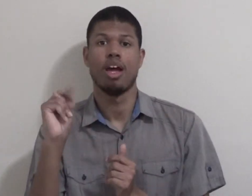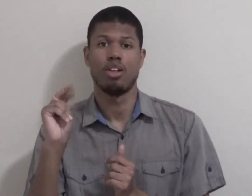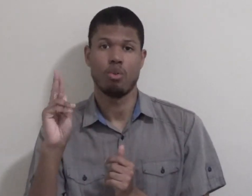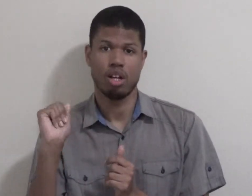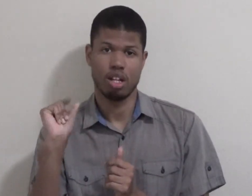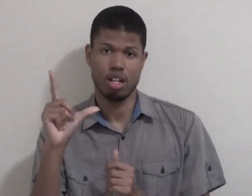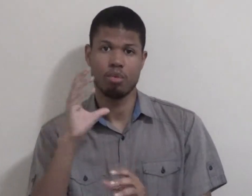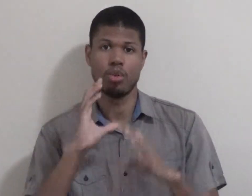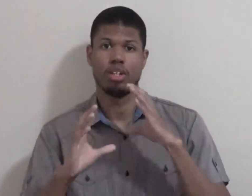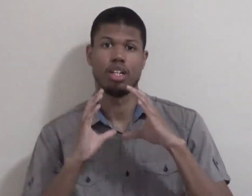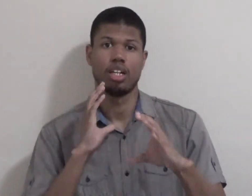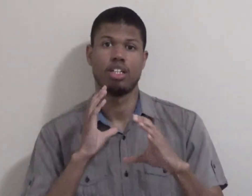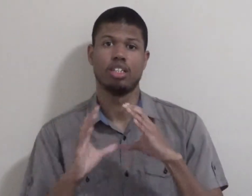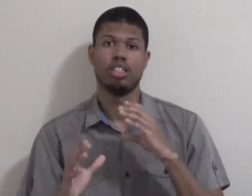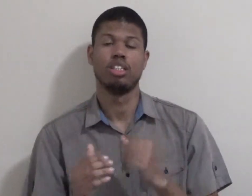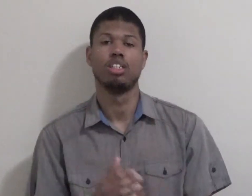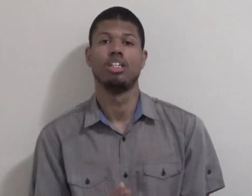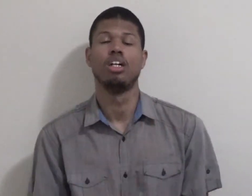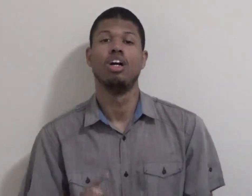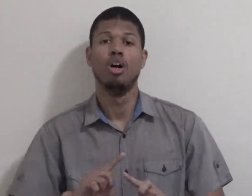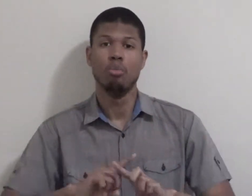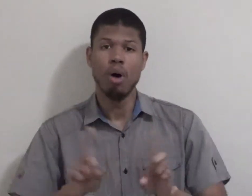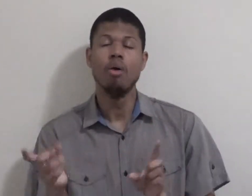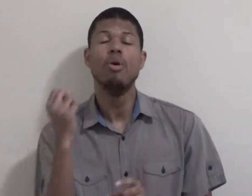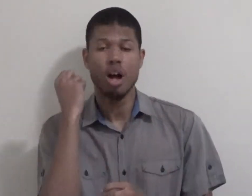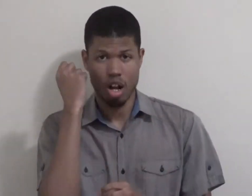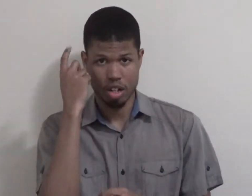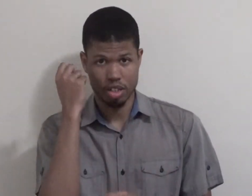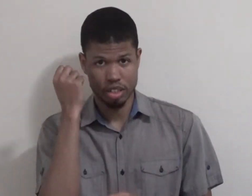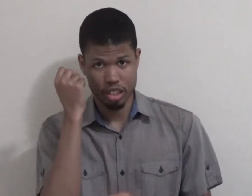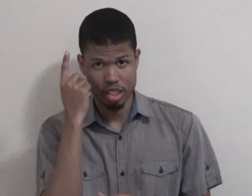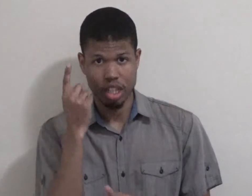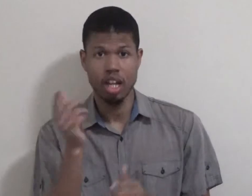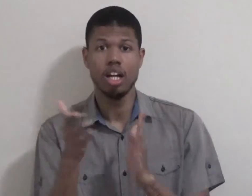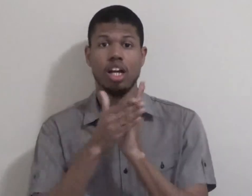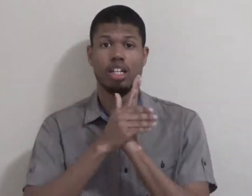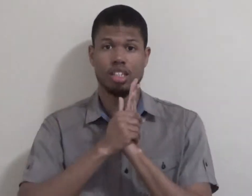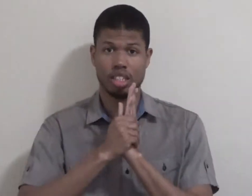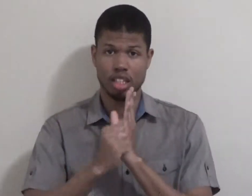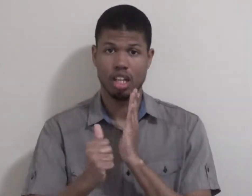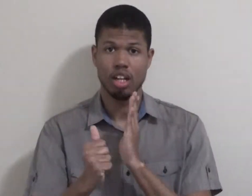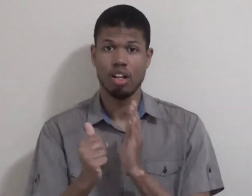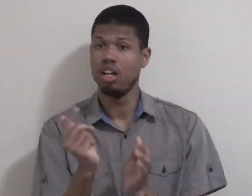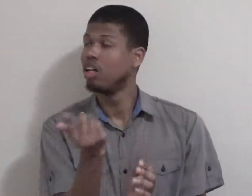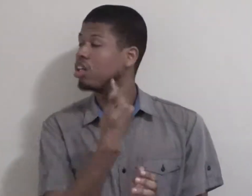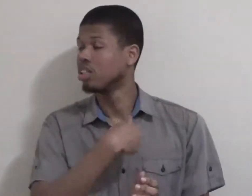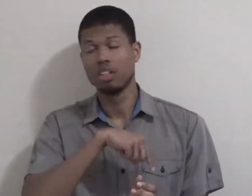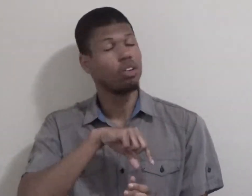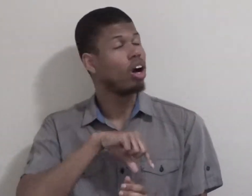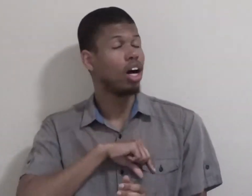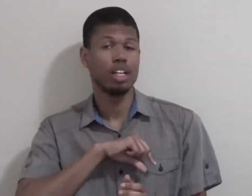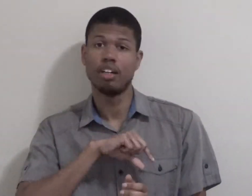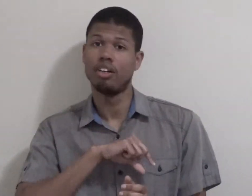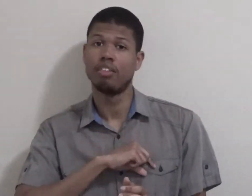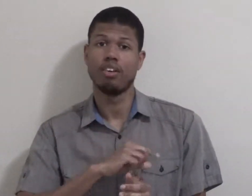recognized that such proficiency does not automatically qualify an individual as an interpreter.